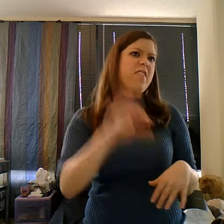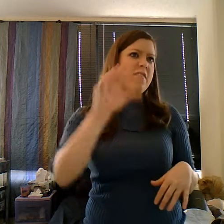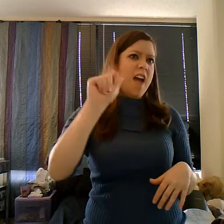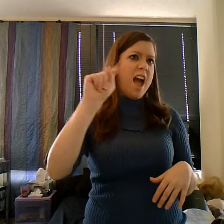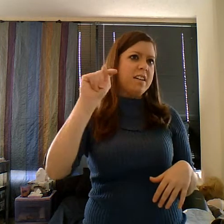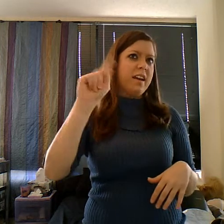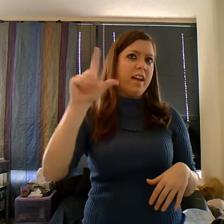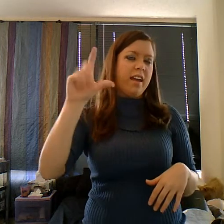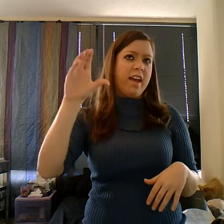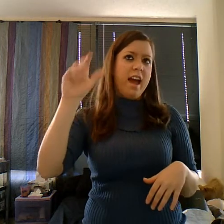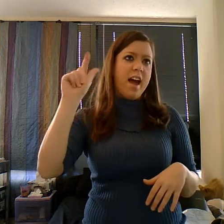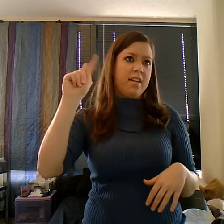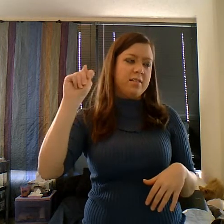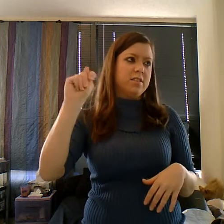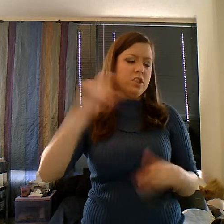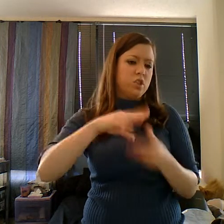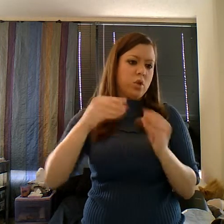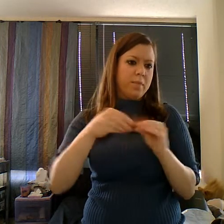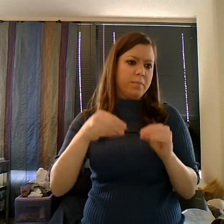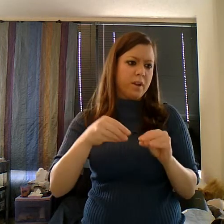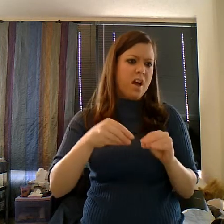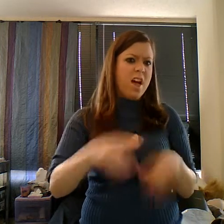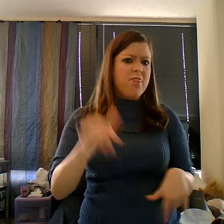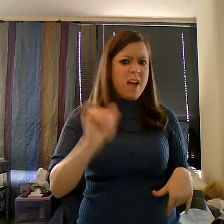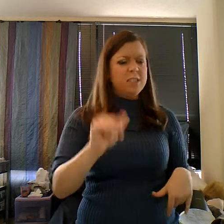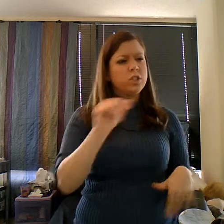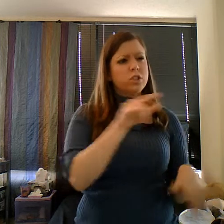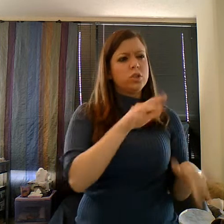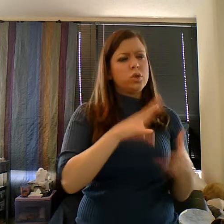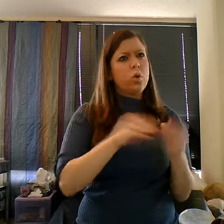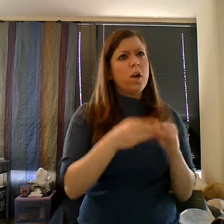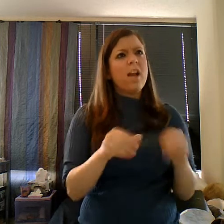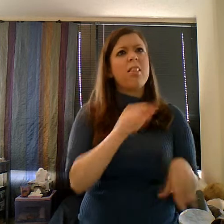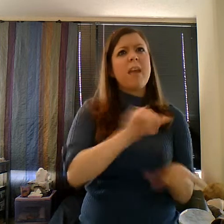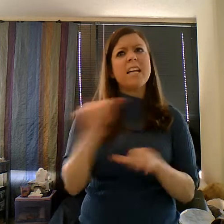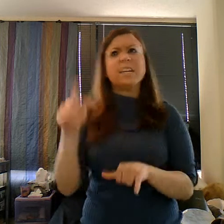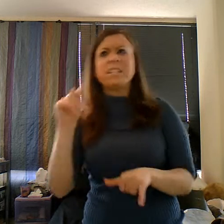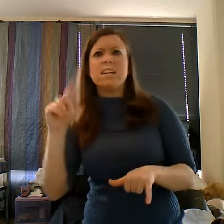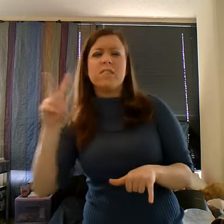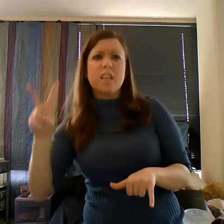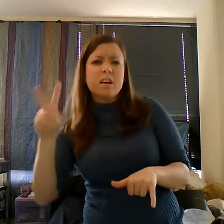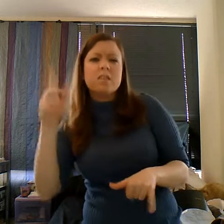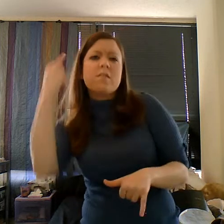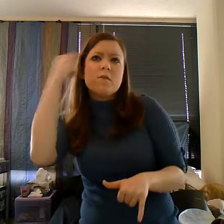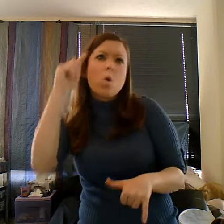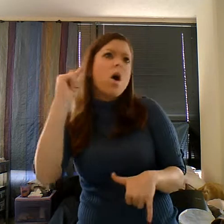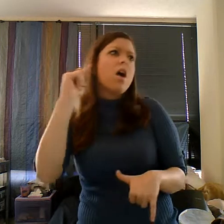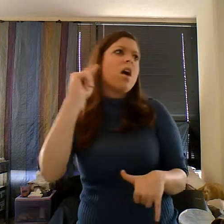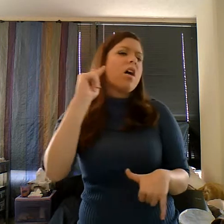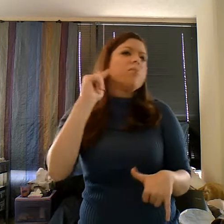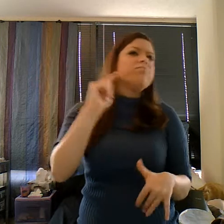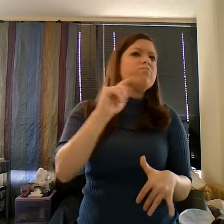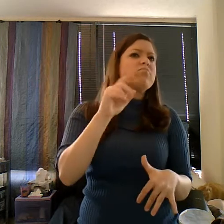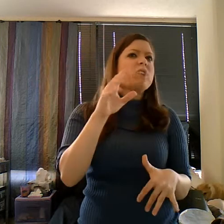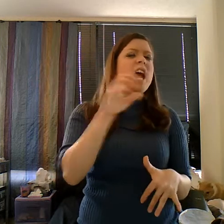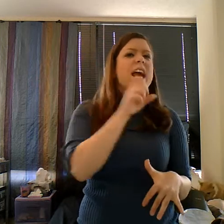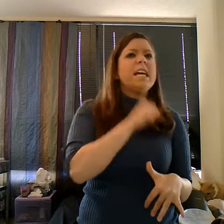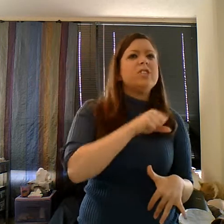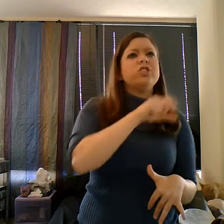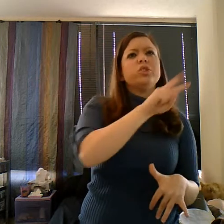of very briefly tell you parts of that story so you can get an idea of it. It's a story I love to tell called The Fat Cat, so that you